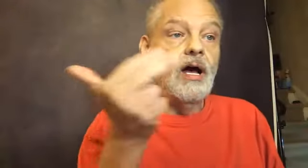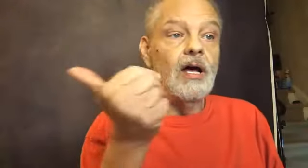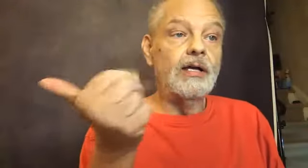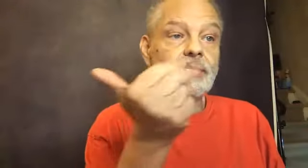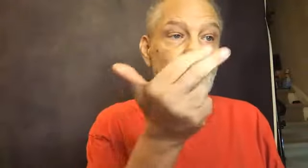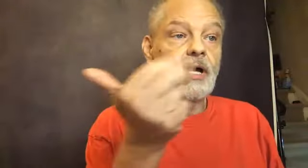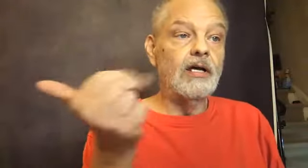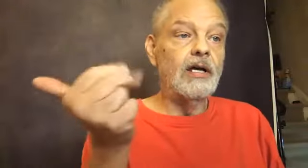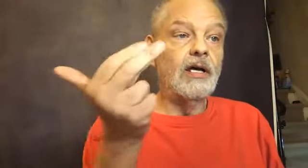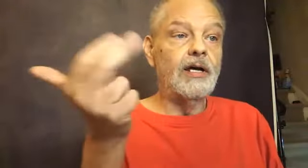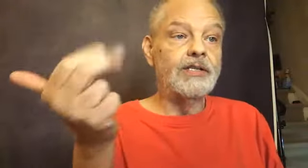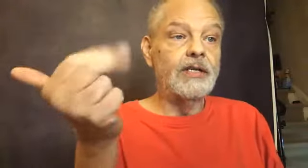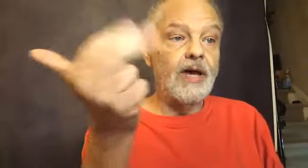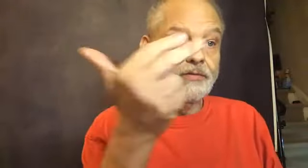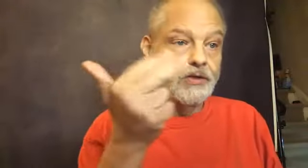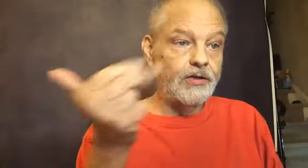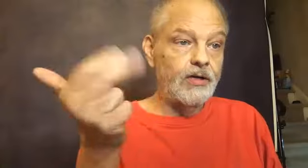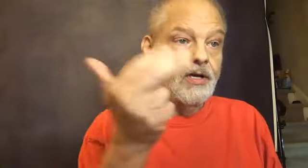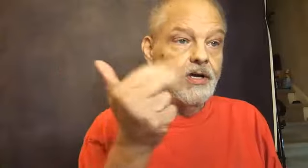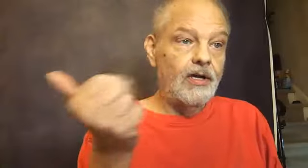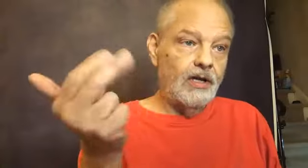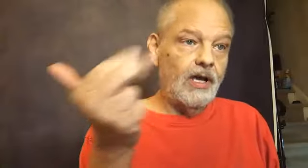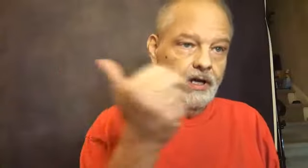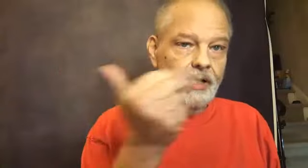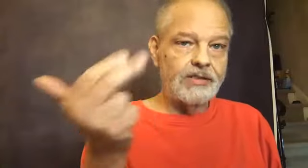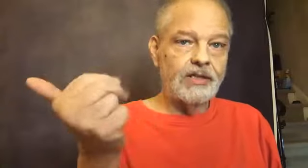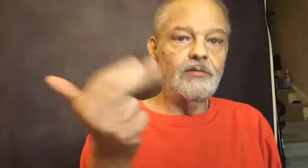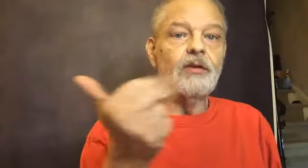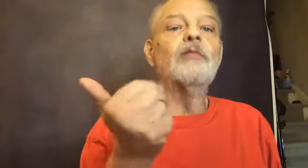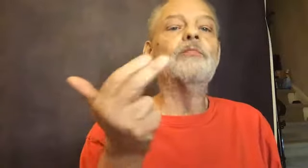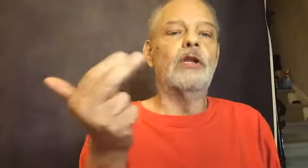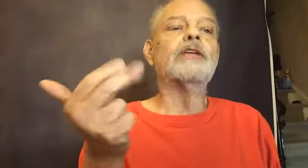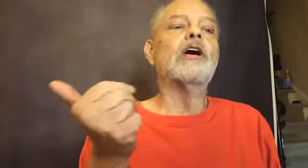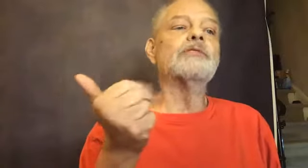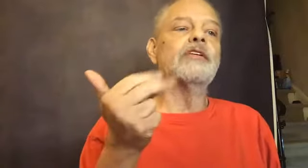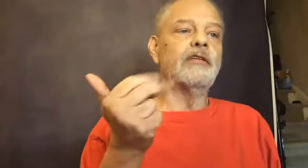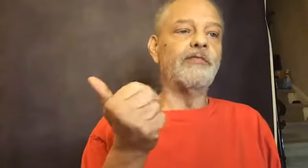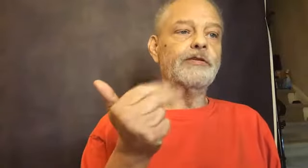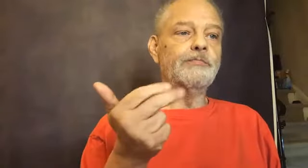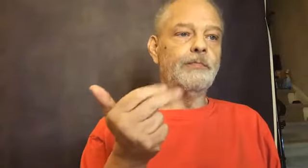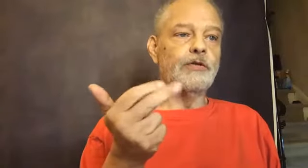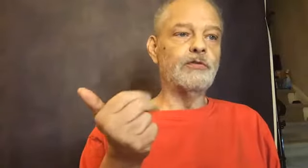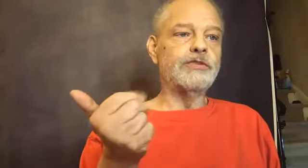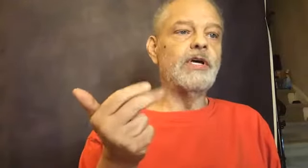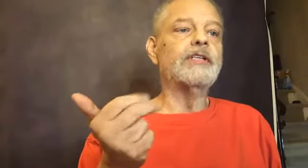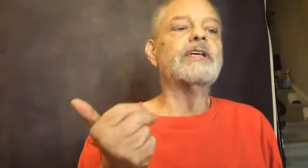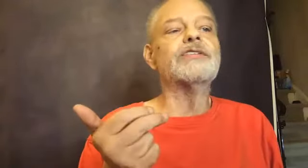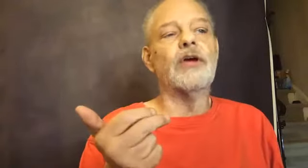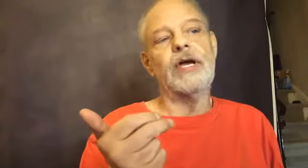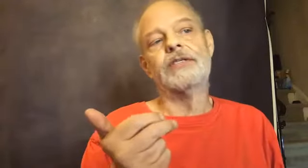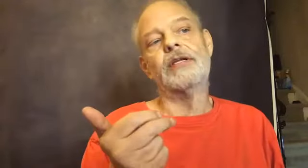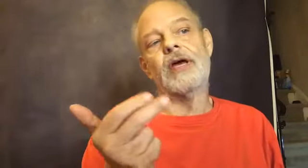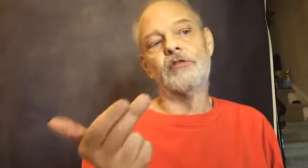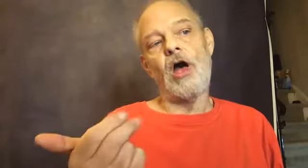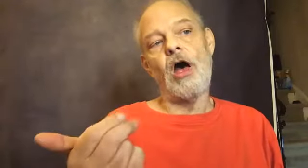Ha, as in ha ha ha, as in laughter, as in a lot of times that first person will sign this as sarcastic laughter. Ha ha